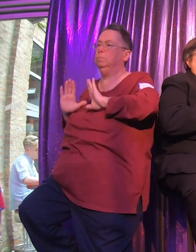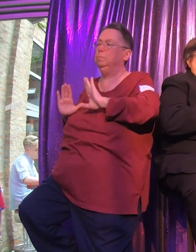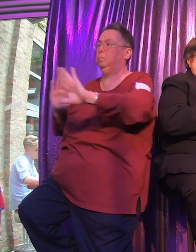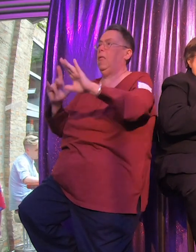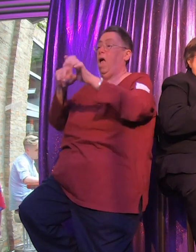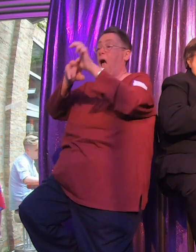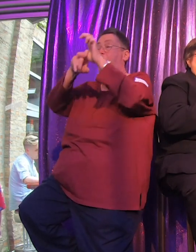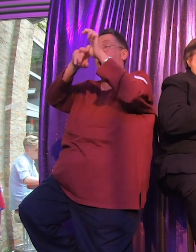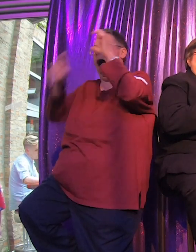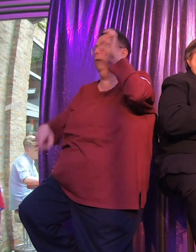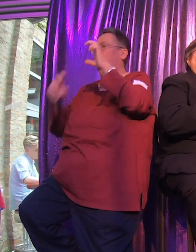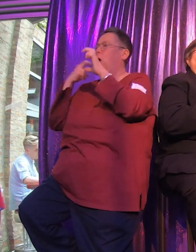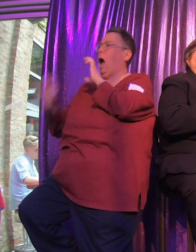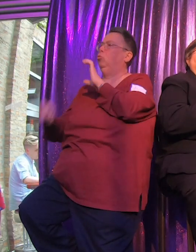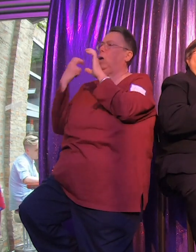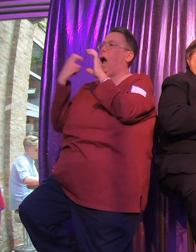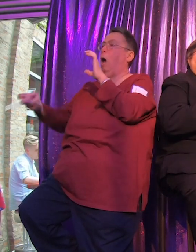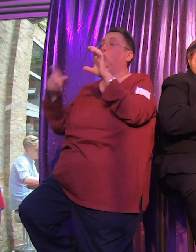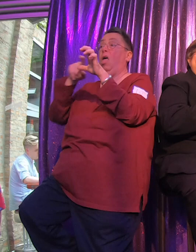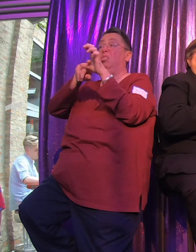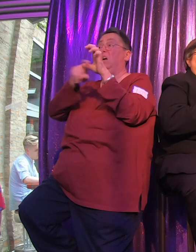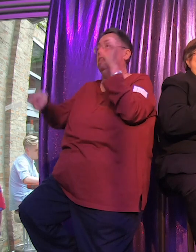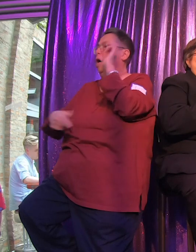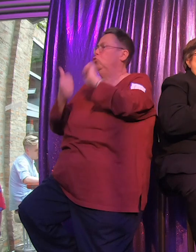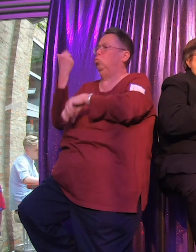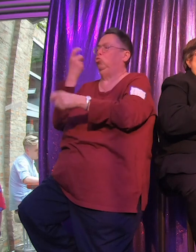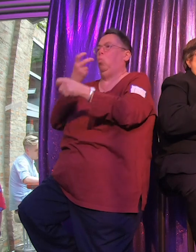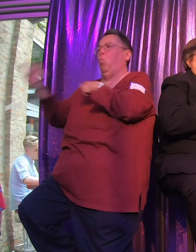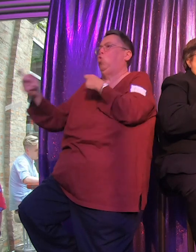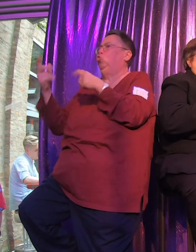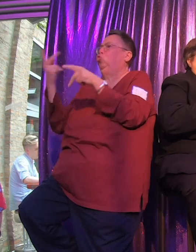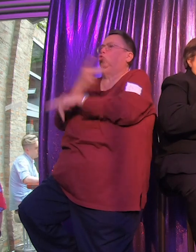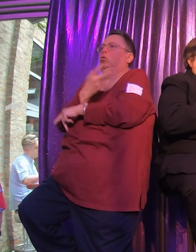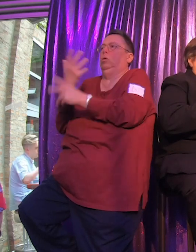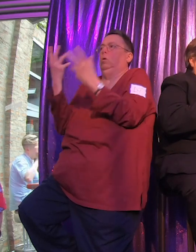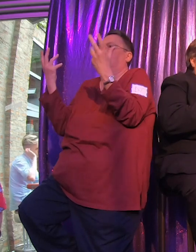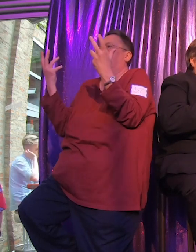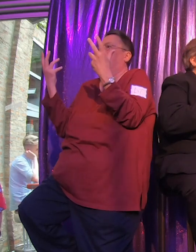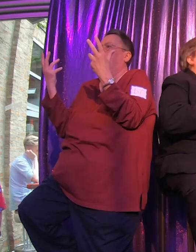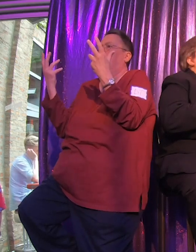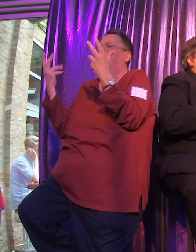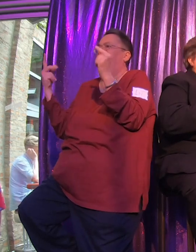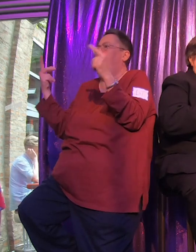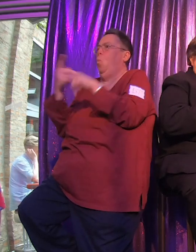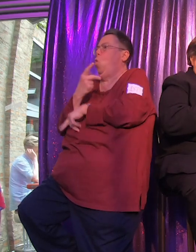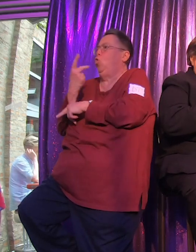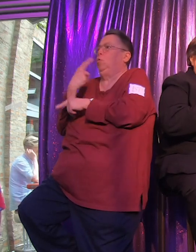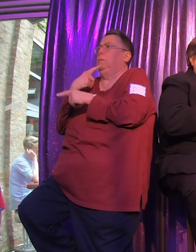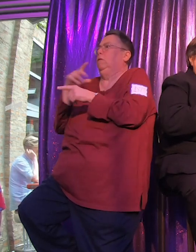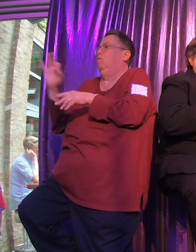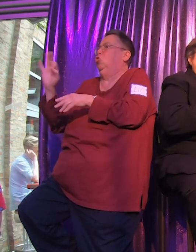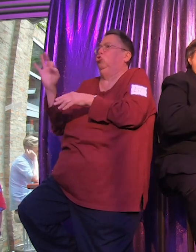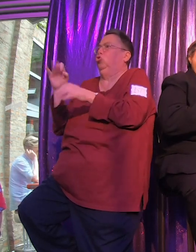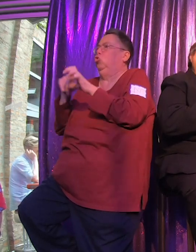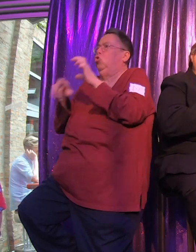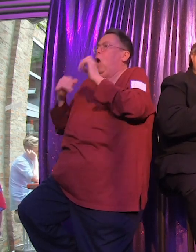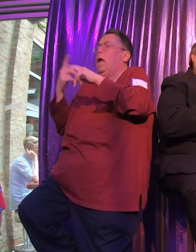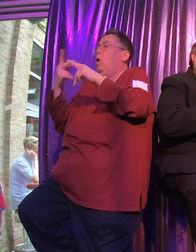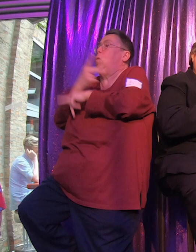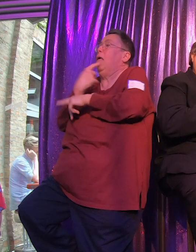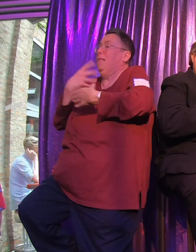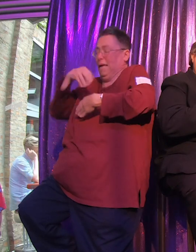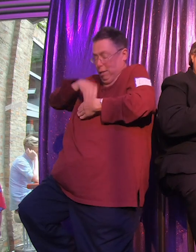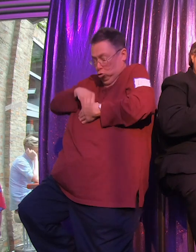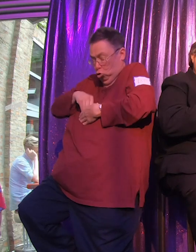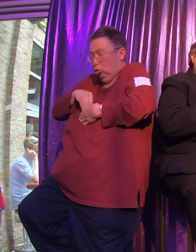the closet. The closet was our most damaging piece of furniture we could ever have. The